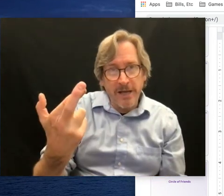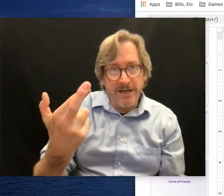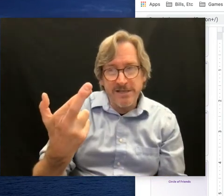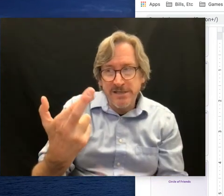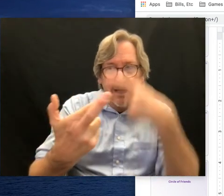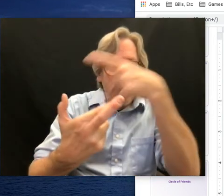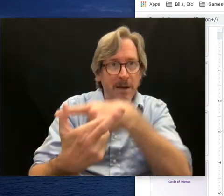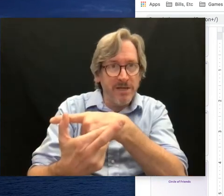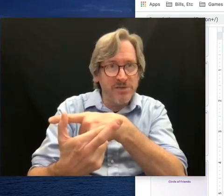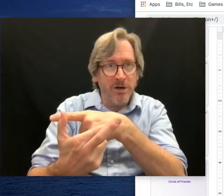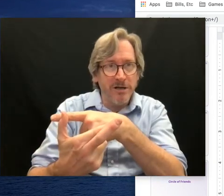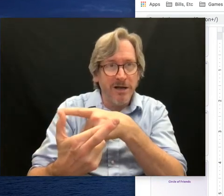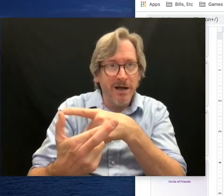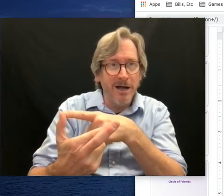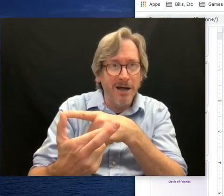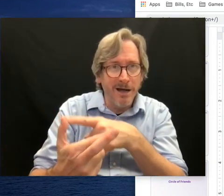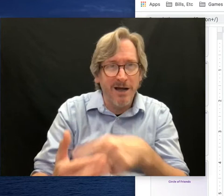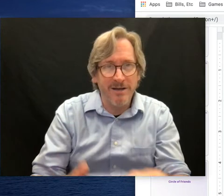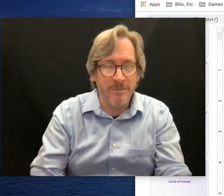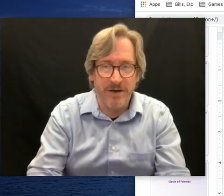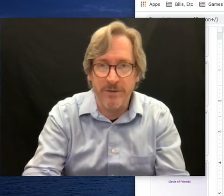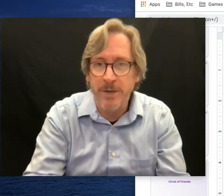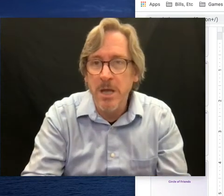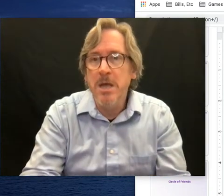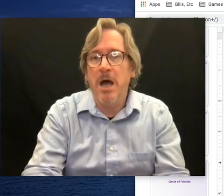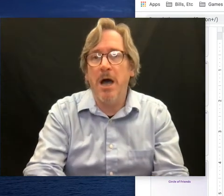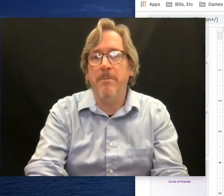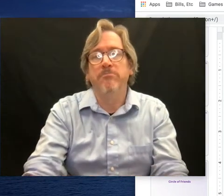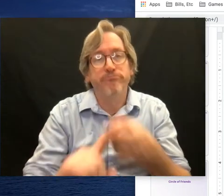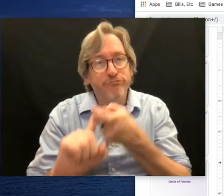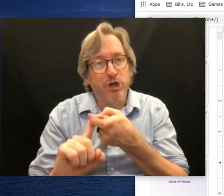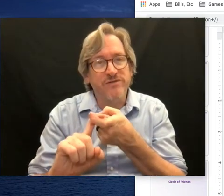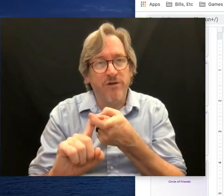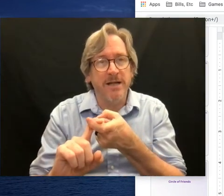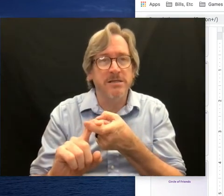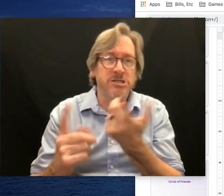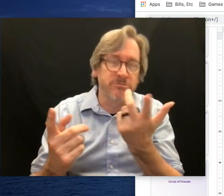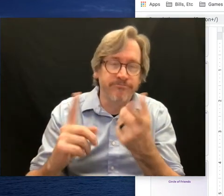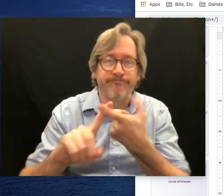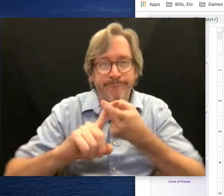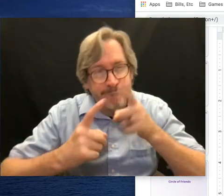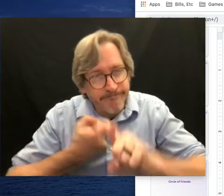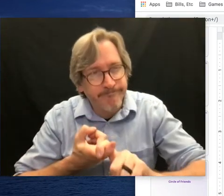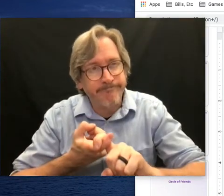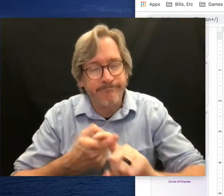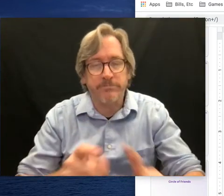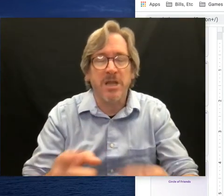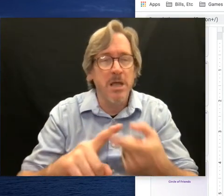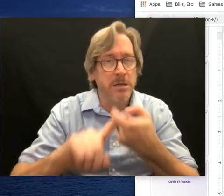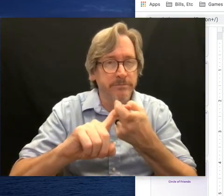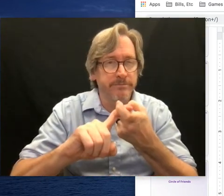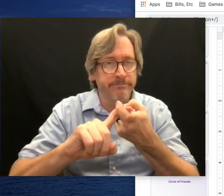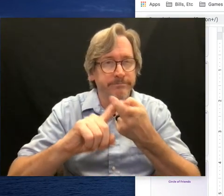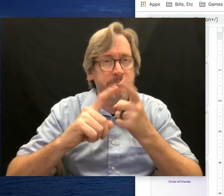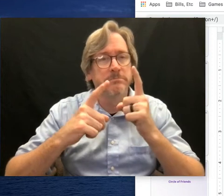We're like this. I'm this one. Whatever. Close friends,